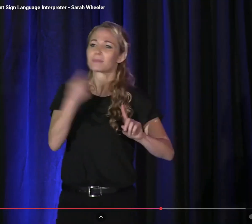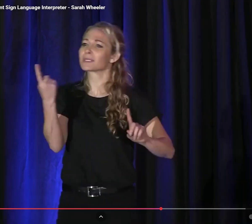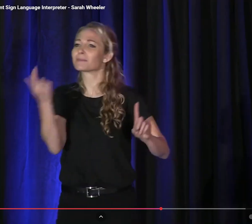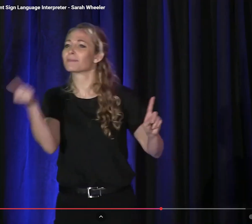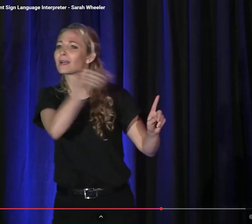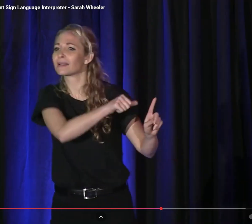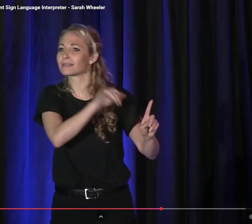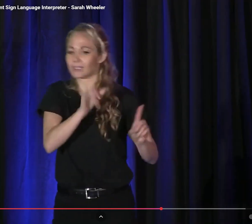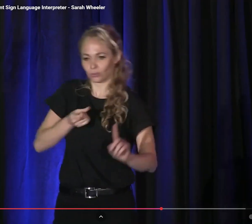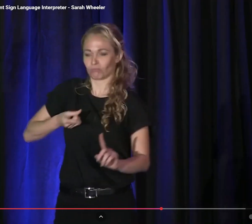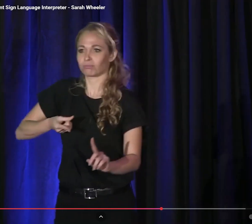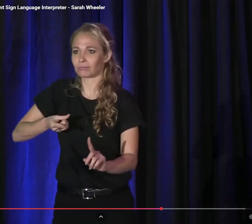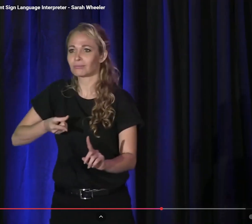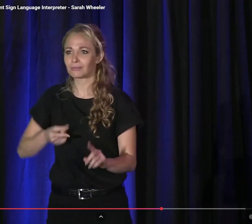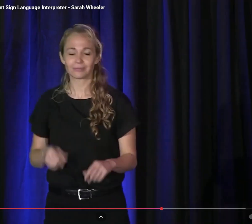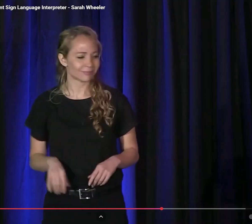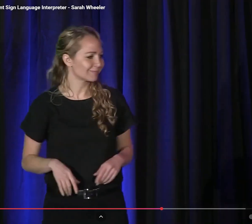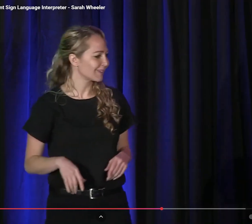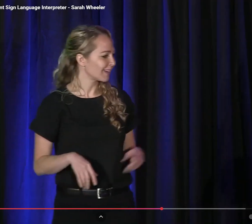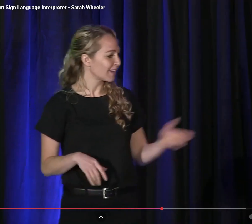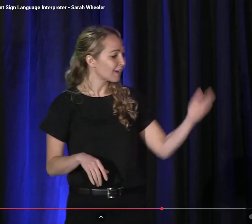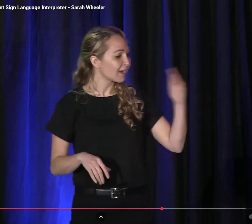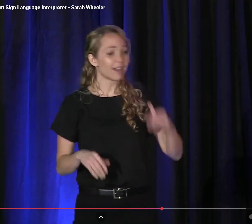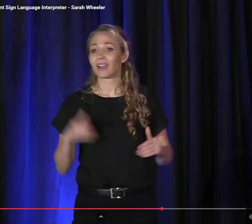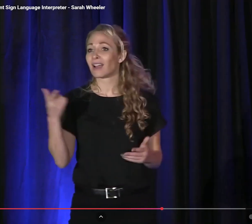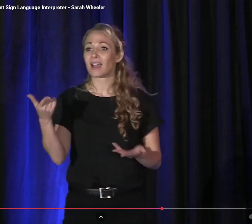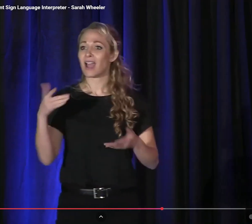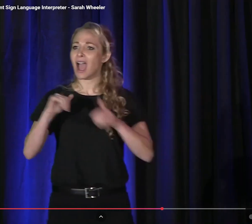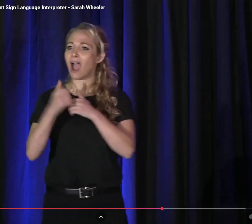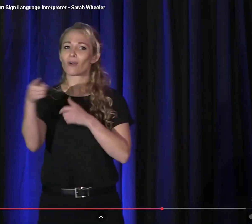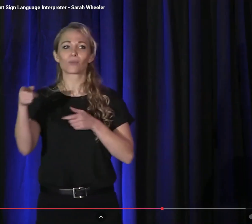in the past? Is it something now or in the past? What triggered it?